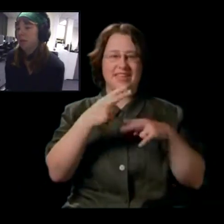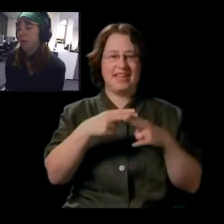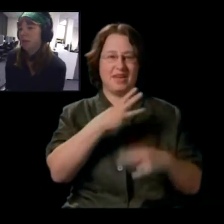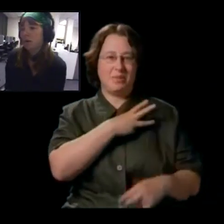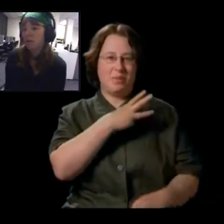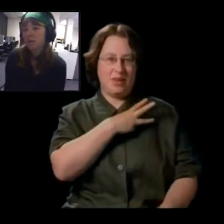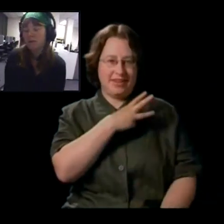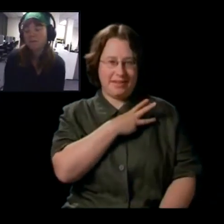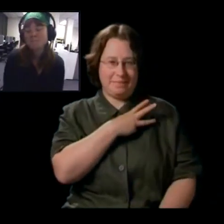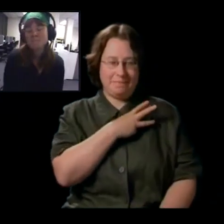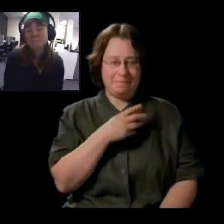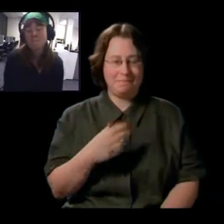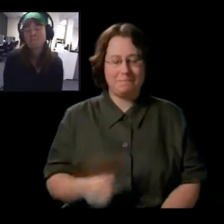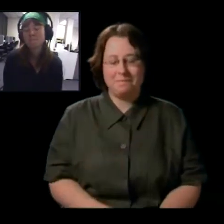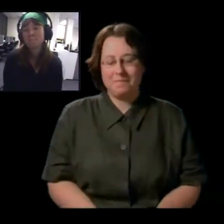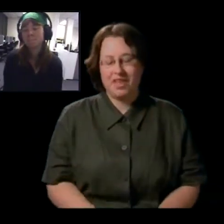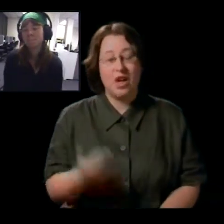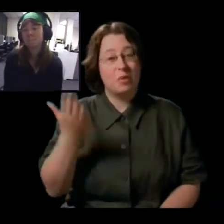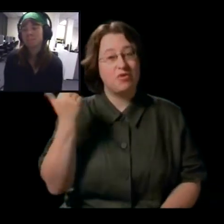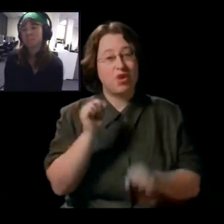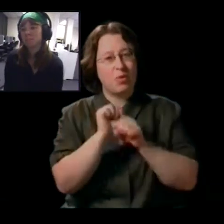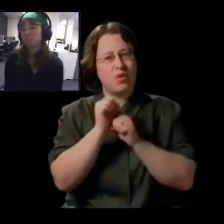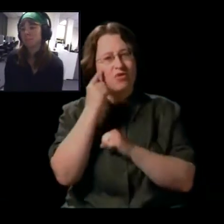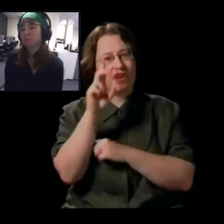My name is Wendy Harbour.